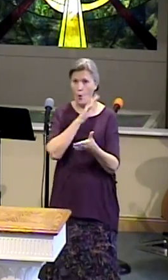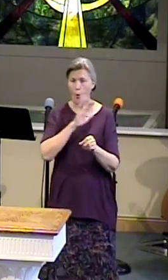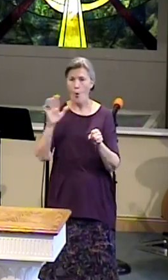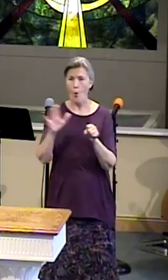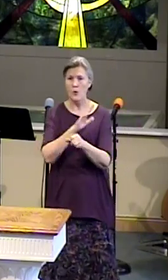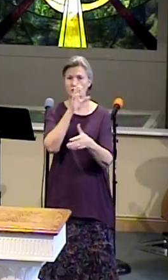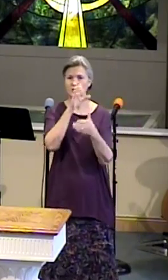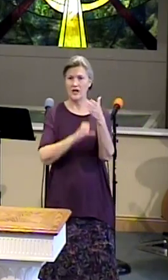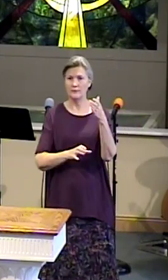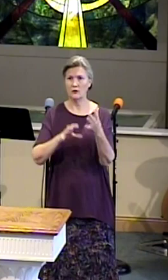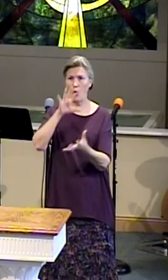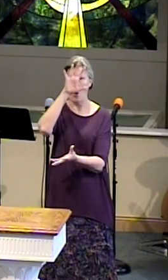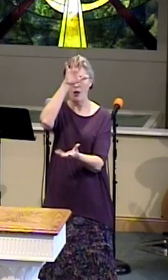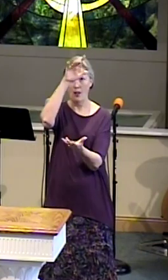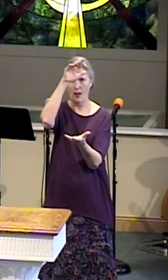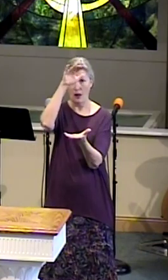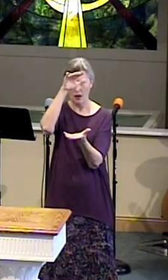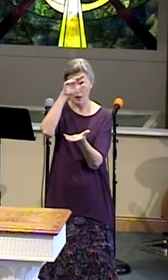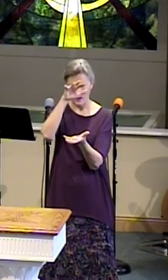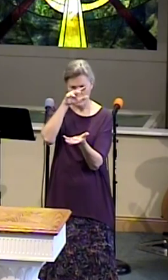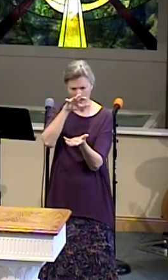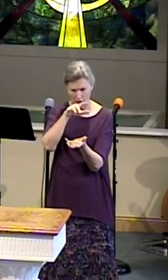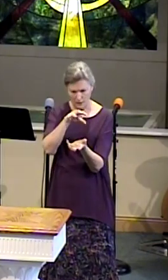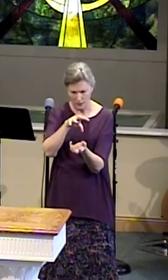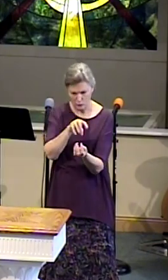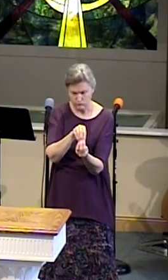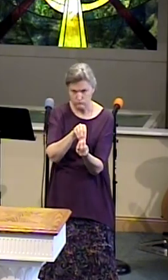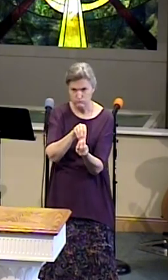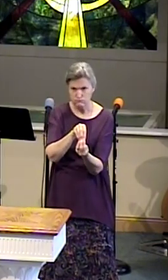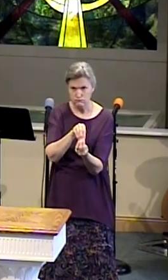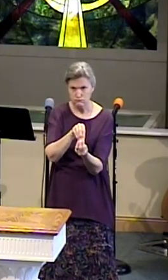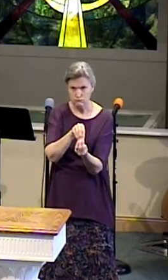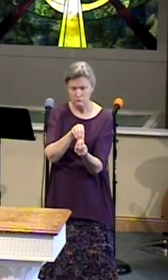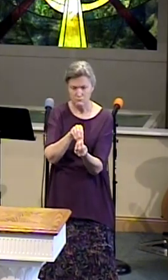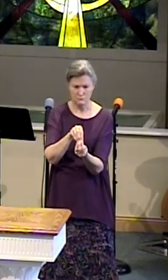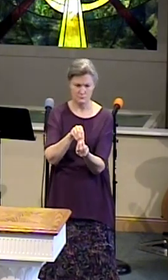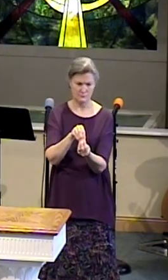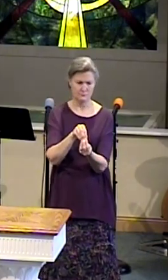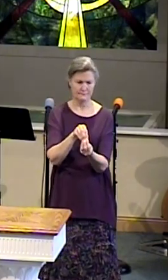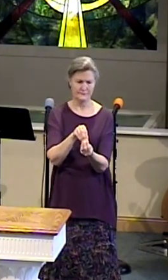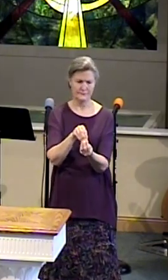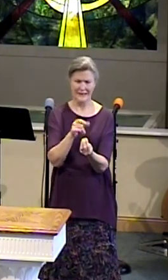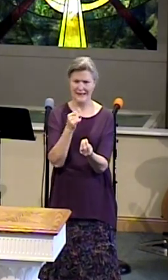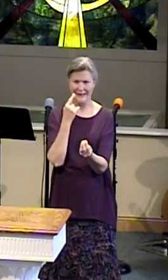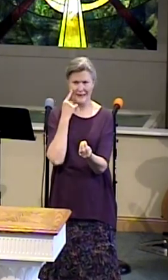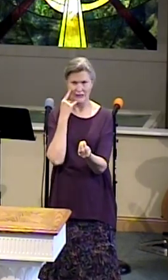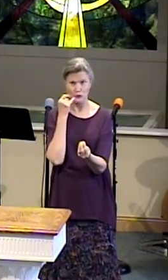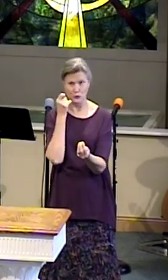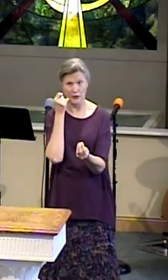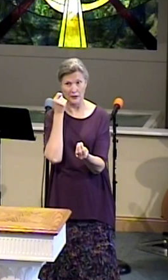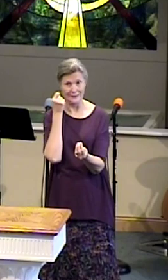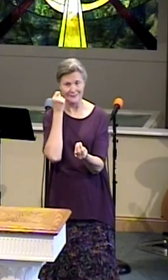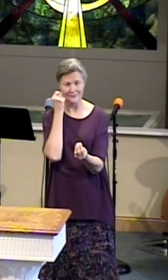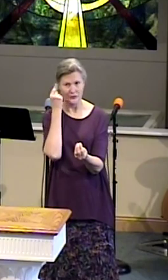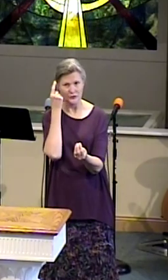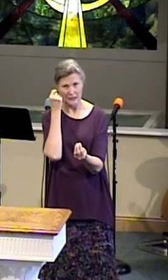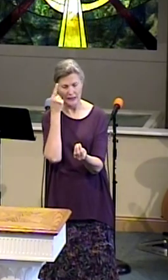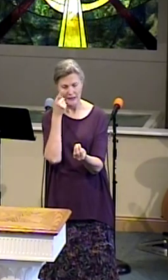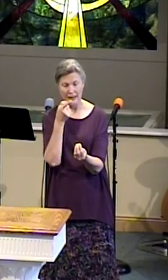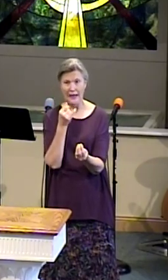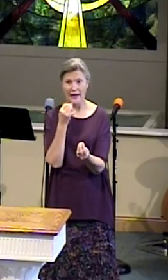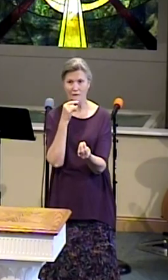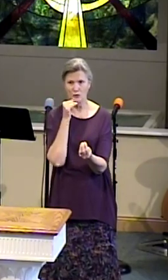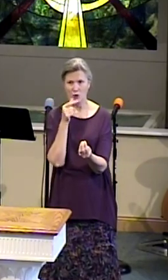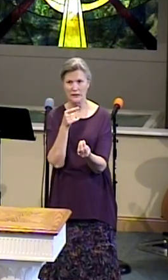thing leads. It alludes all the way down the way until it finally says, by the way, just in case you were a little misunderstood, in case you tried